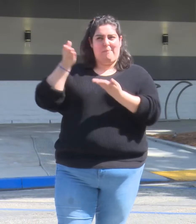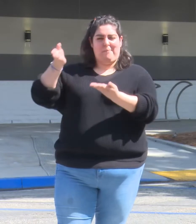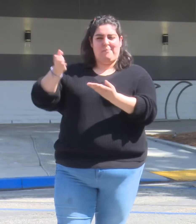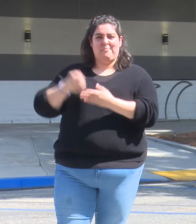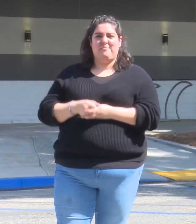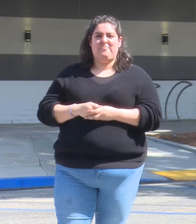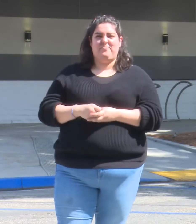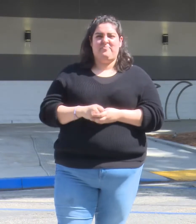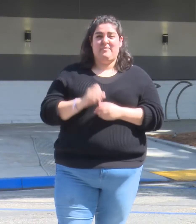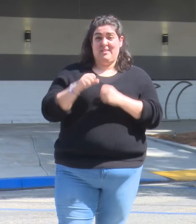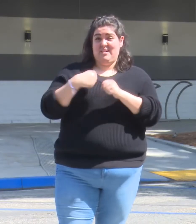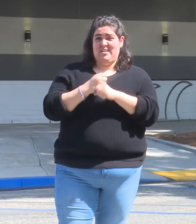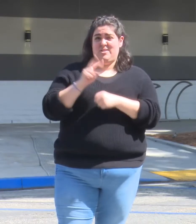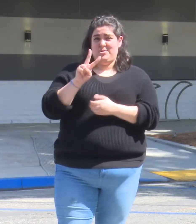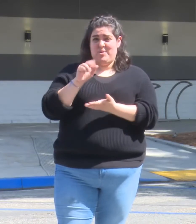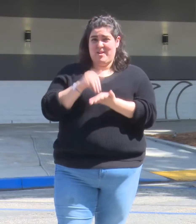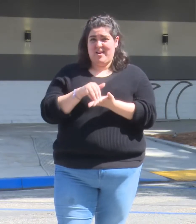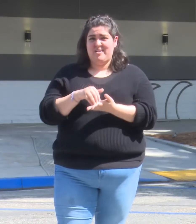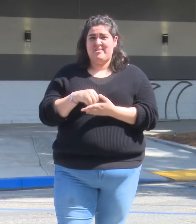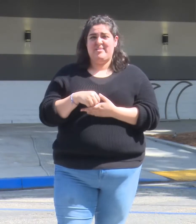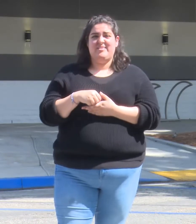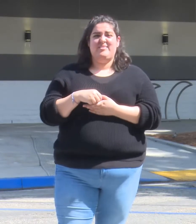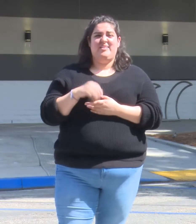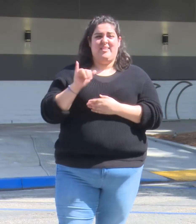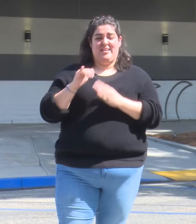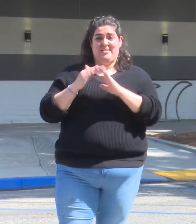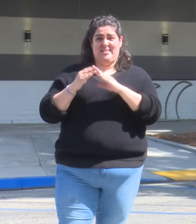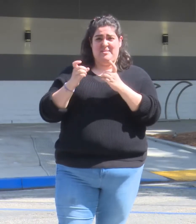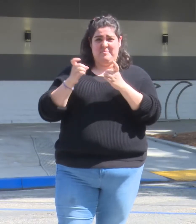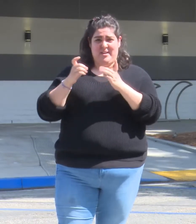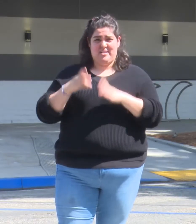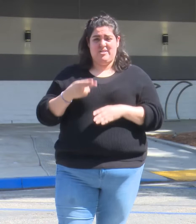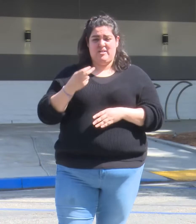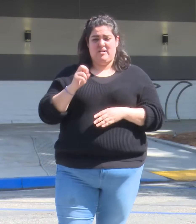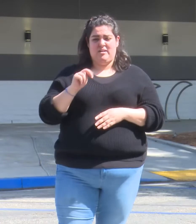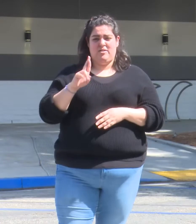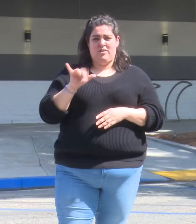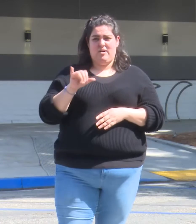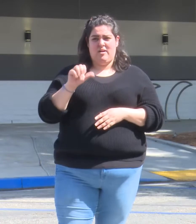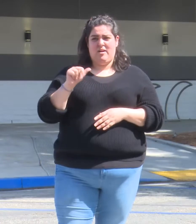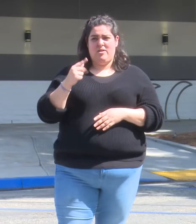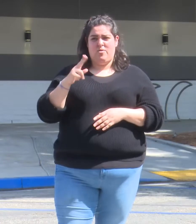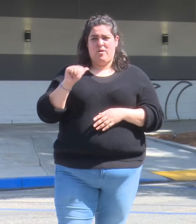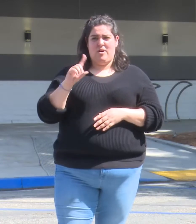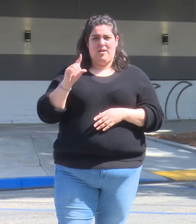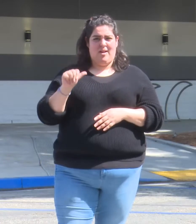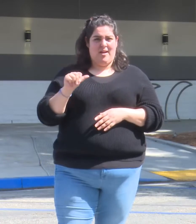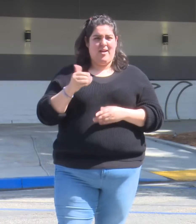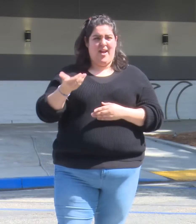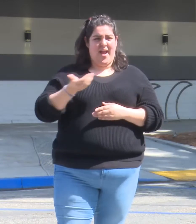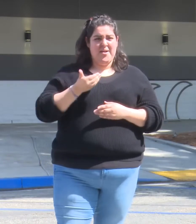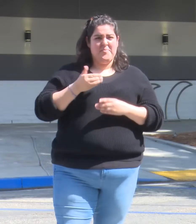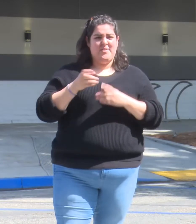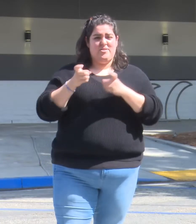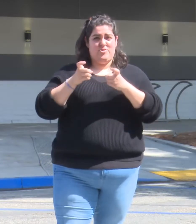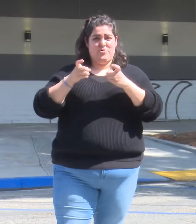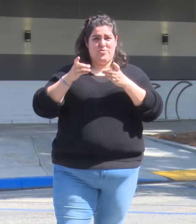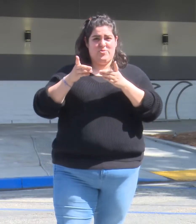2000, then City Manager Henry Taboada hired me as the Director of the Department of Health and Human Services.